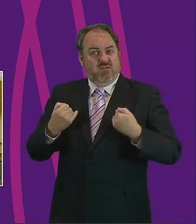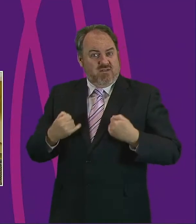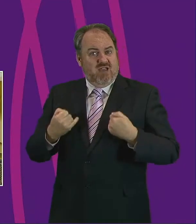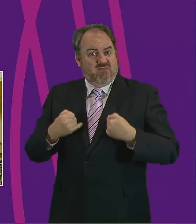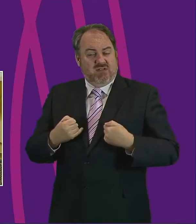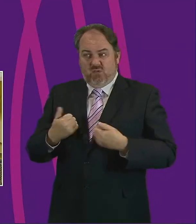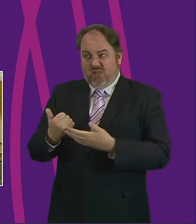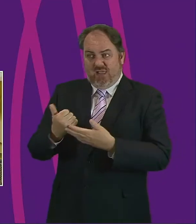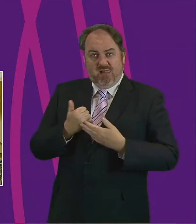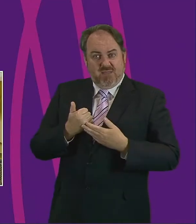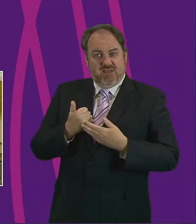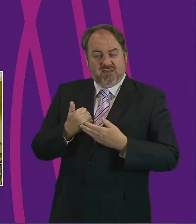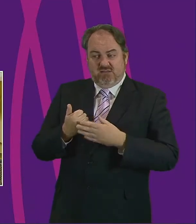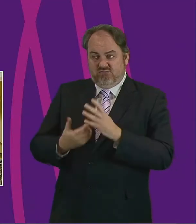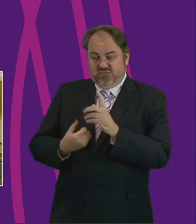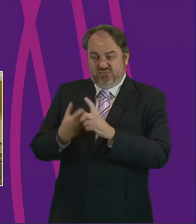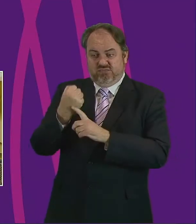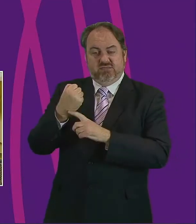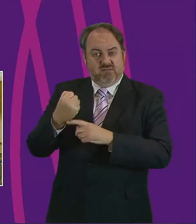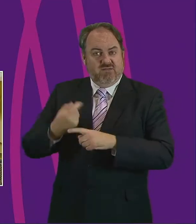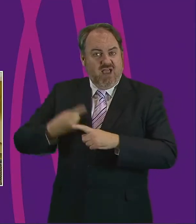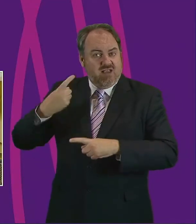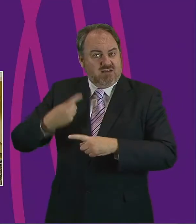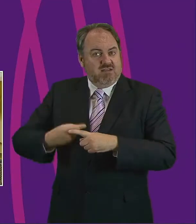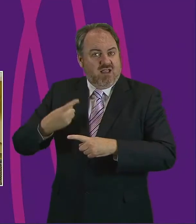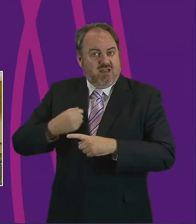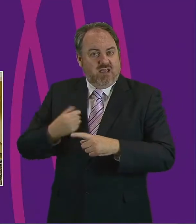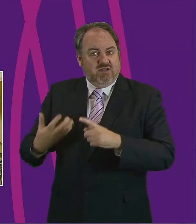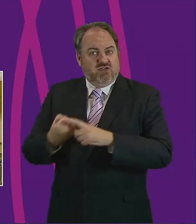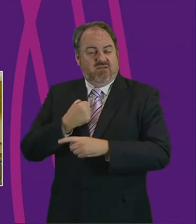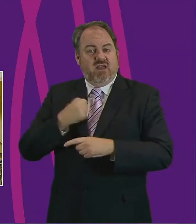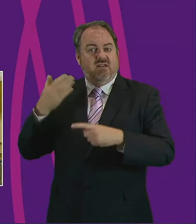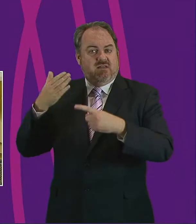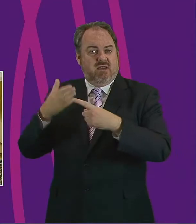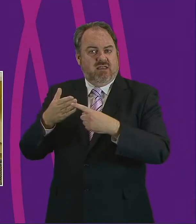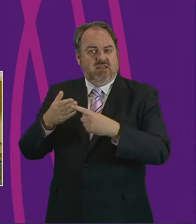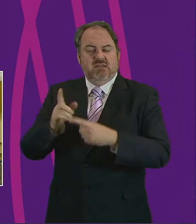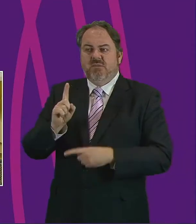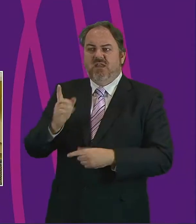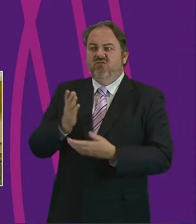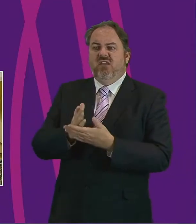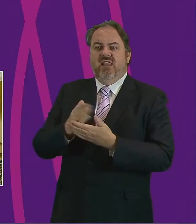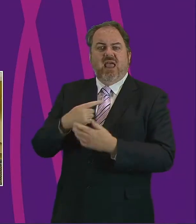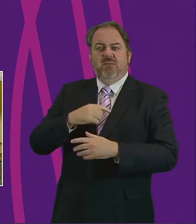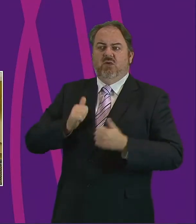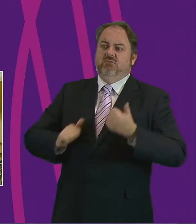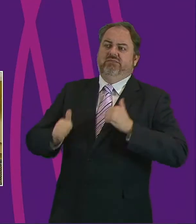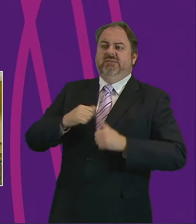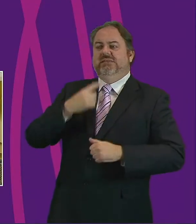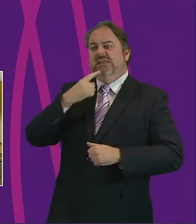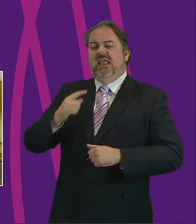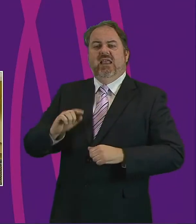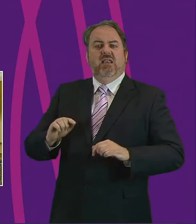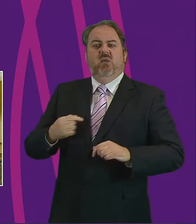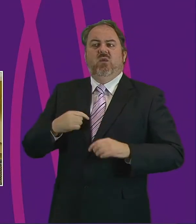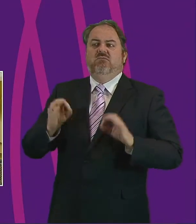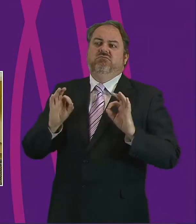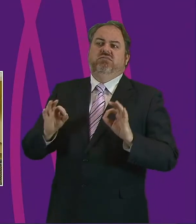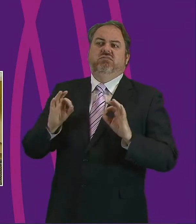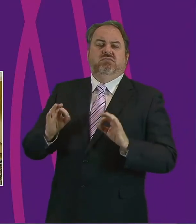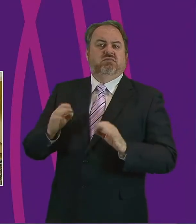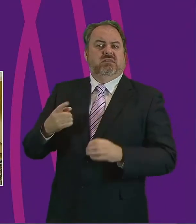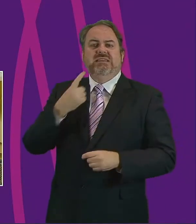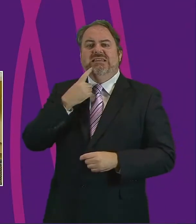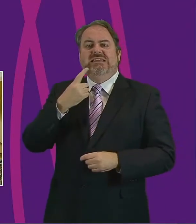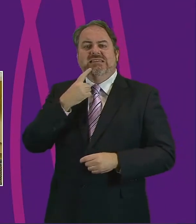as well. But can I say to Patrick Harvey, I'm not standing here far from it and saying that we don't have a monumental amount